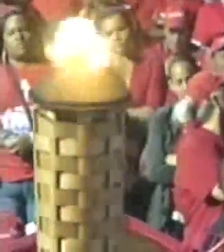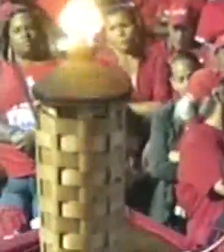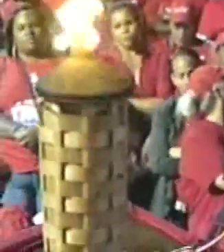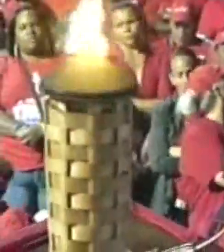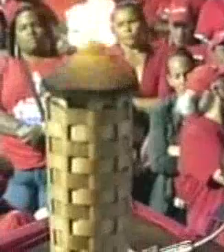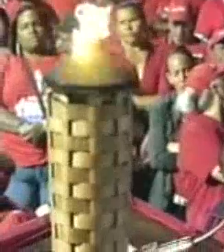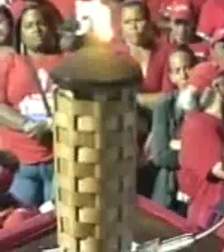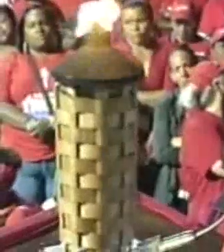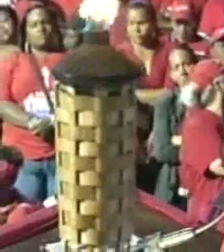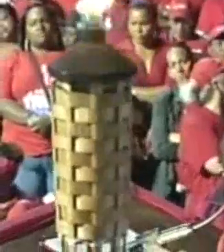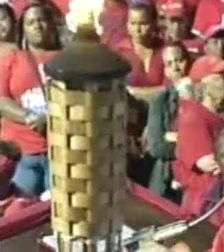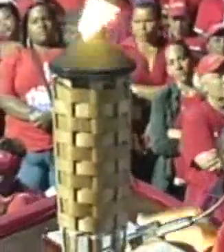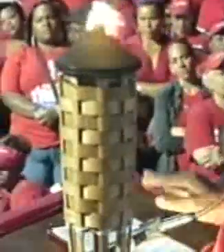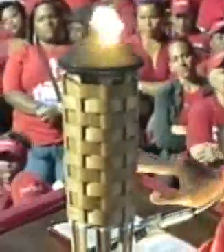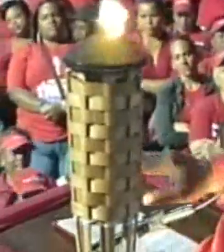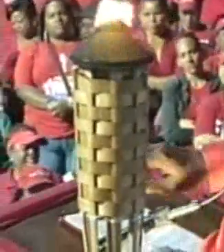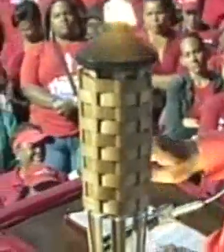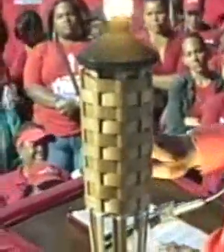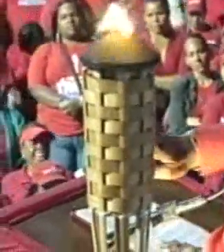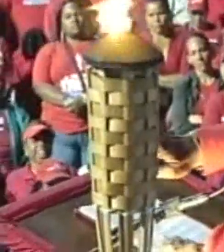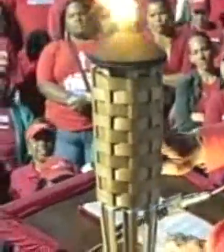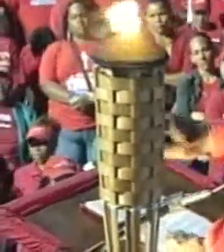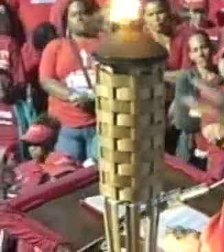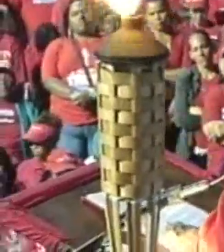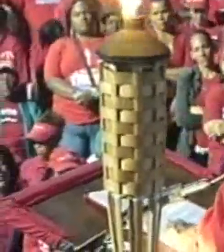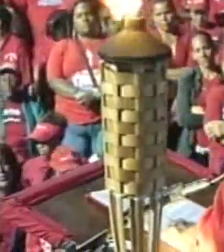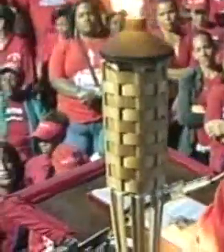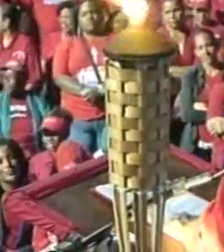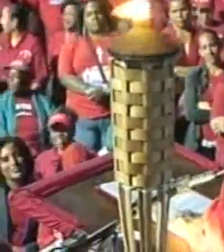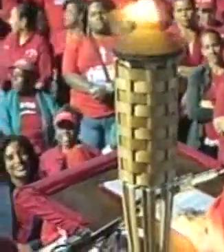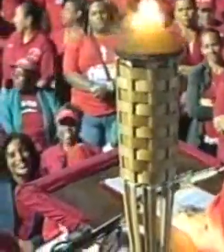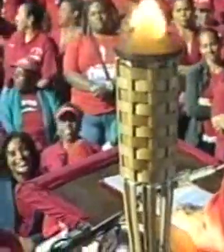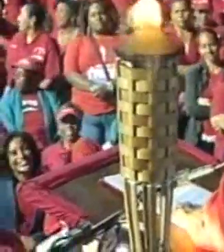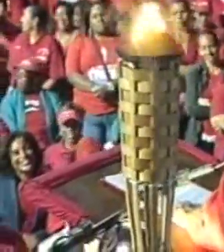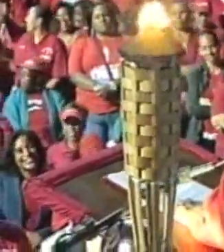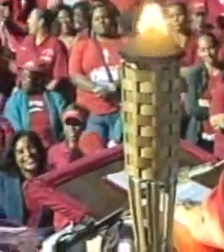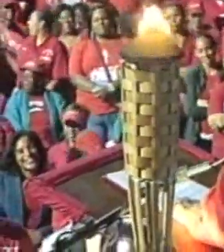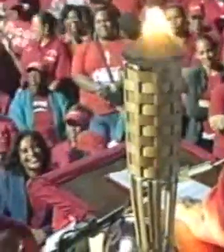The PLP and the DNA man never voted no yet.